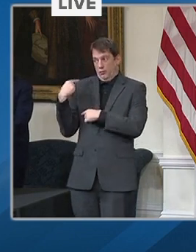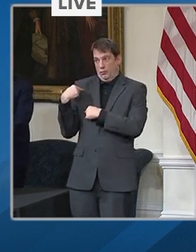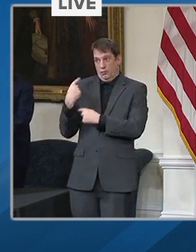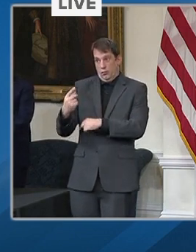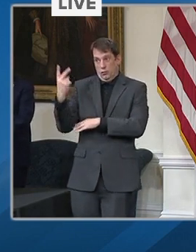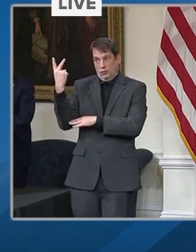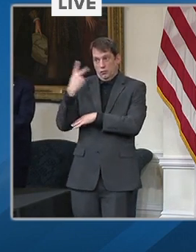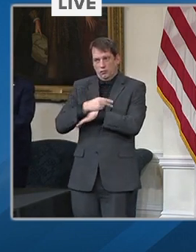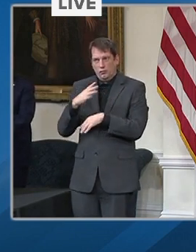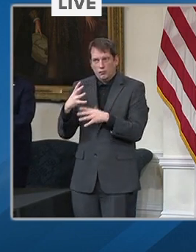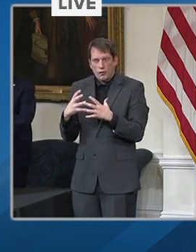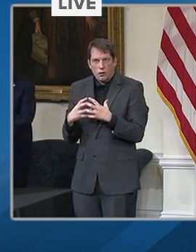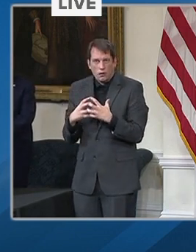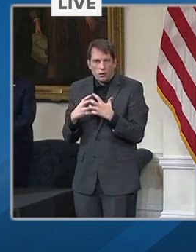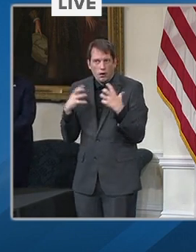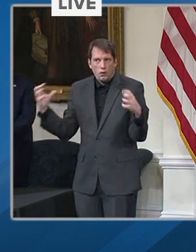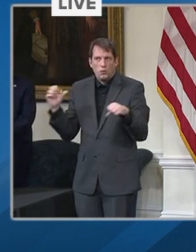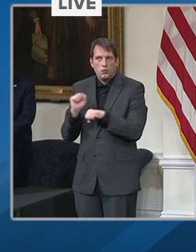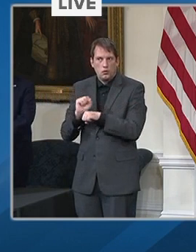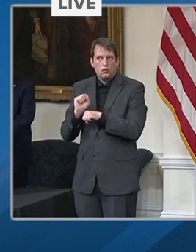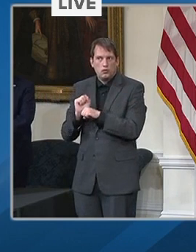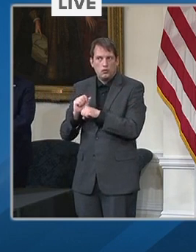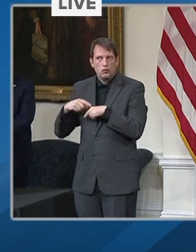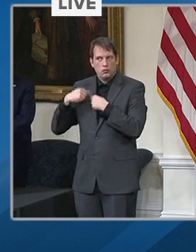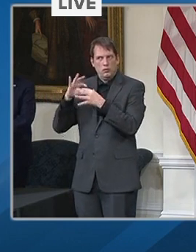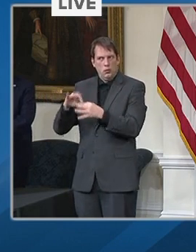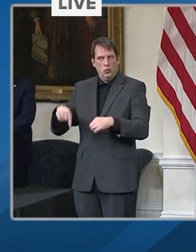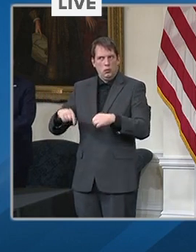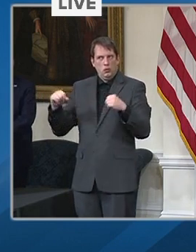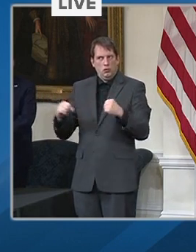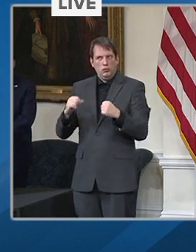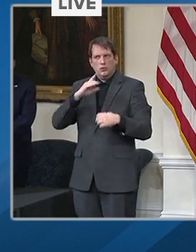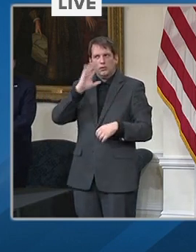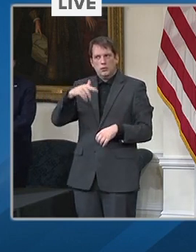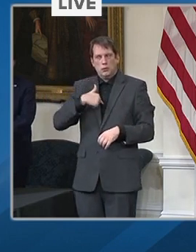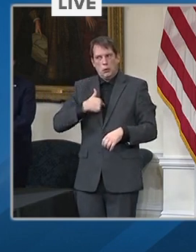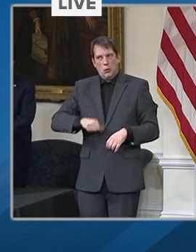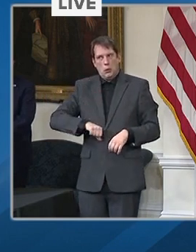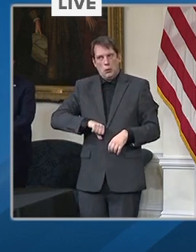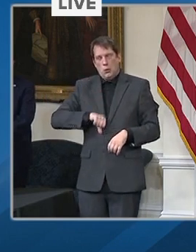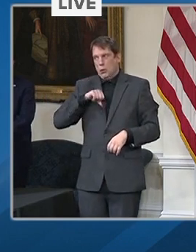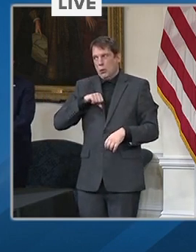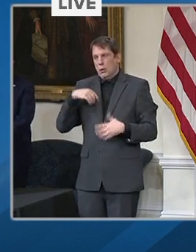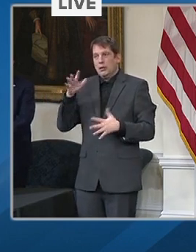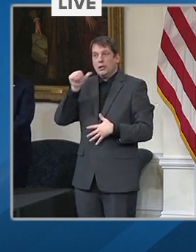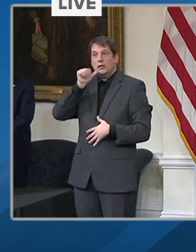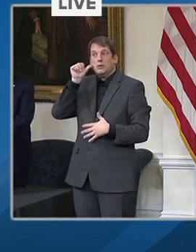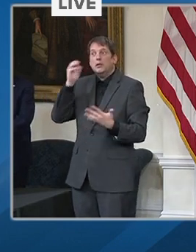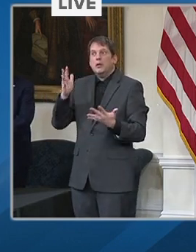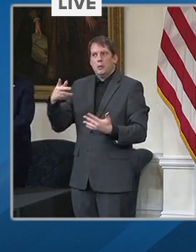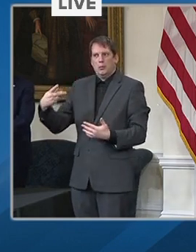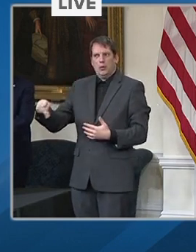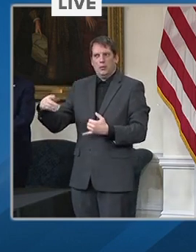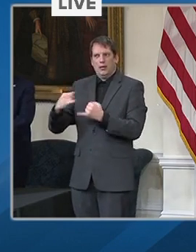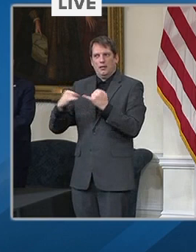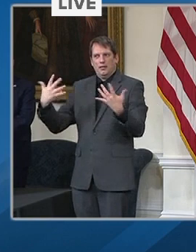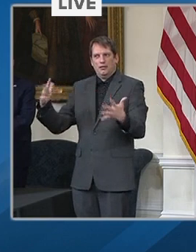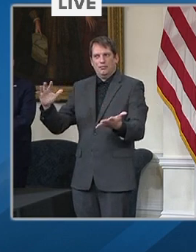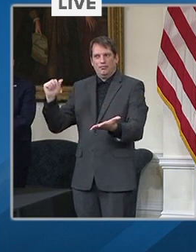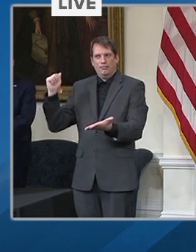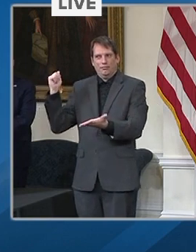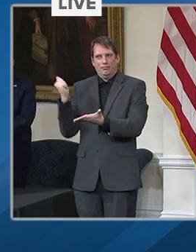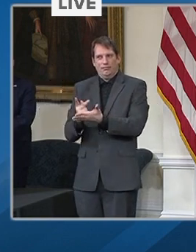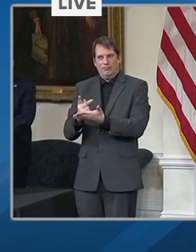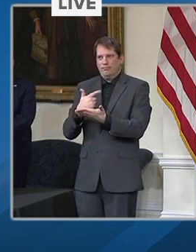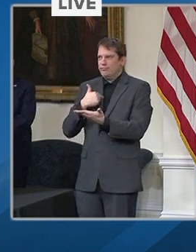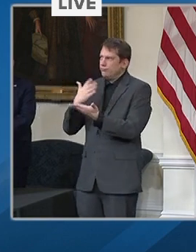the Purple Line agreement with our partners, approved just yesterday with the Board of Public Works. Thanks to Governor Hogan for his help in every step